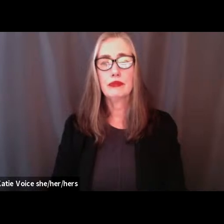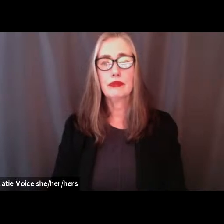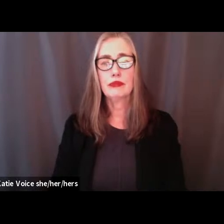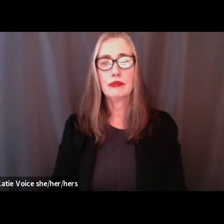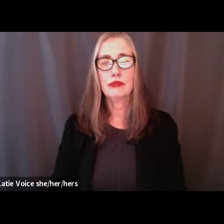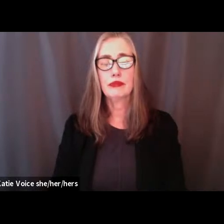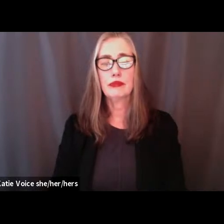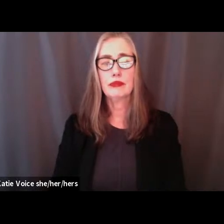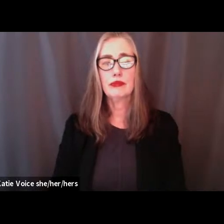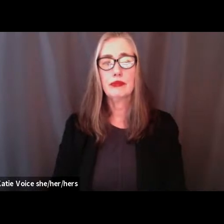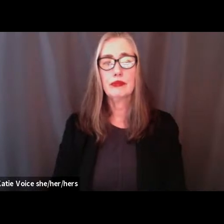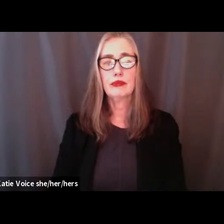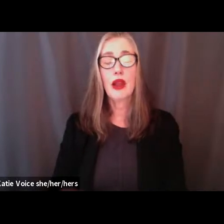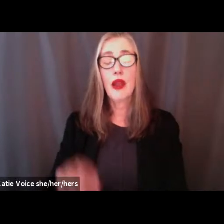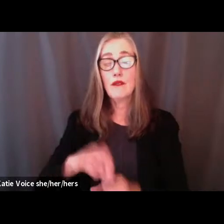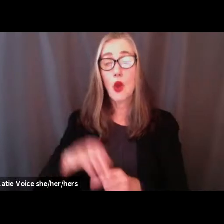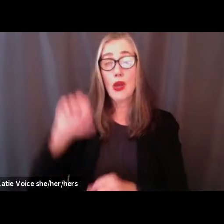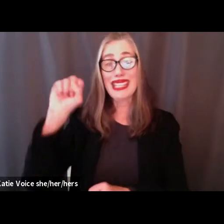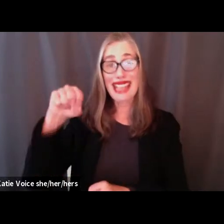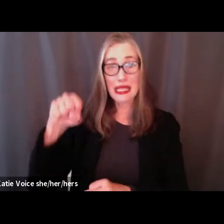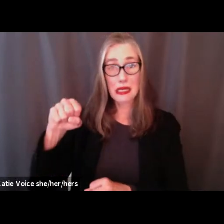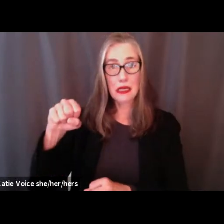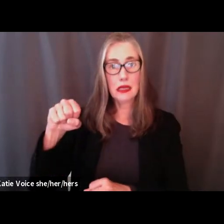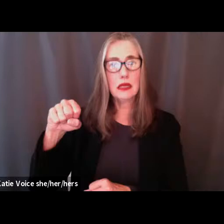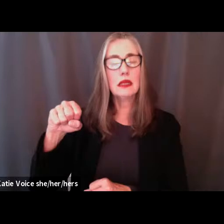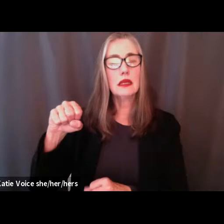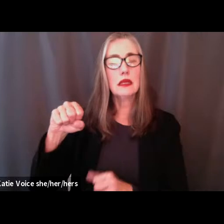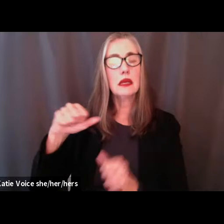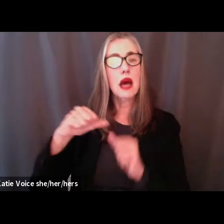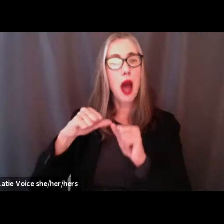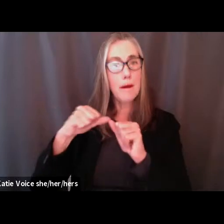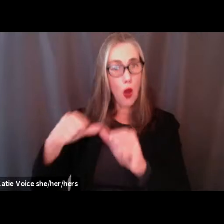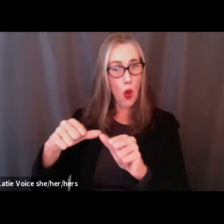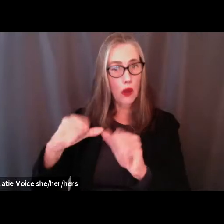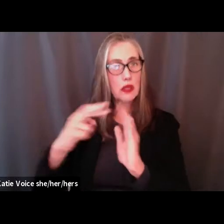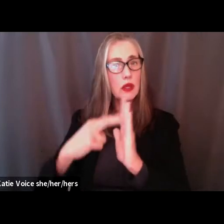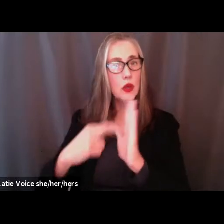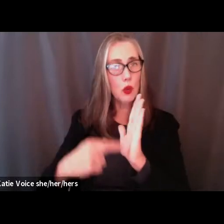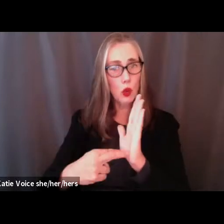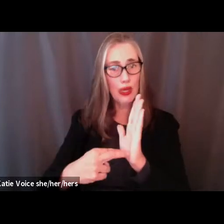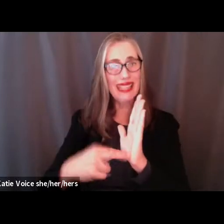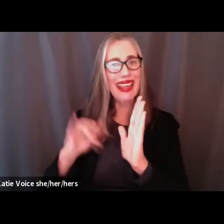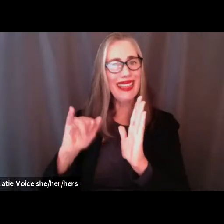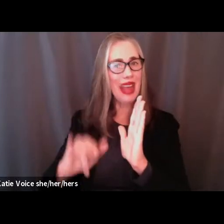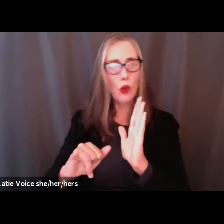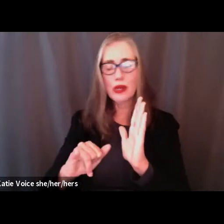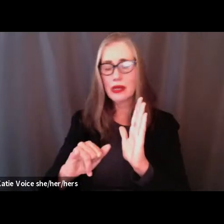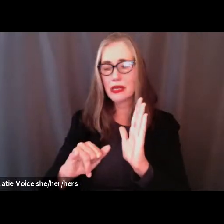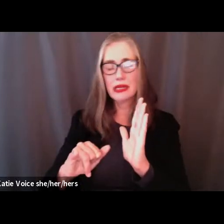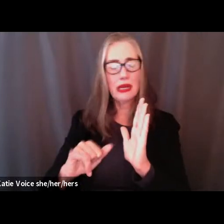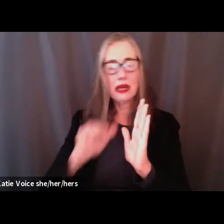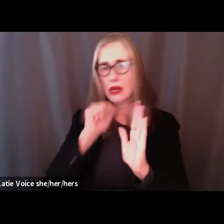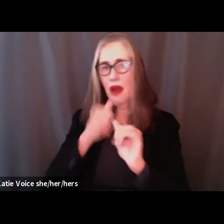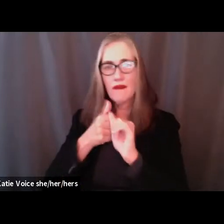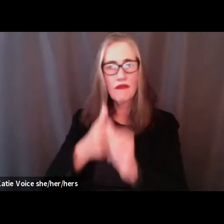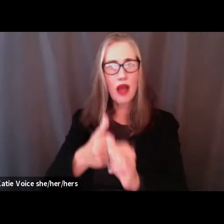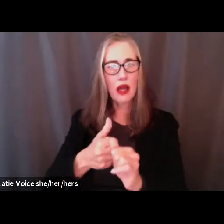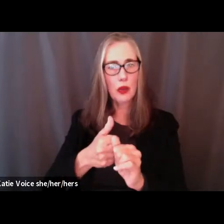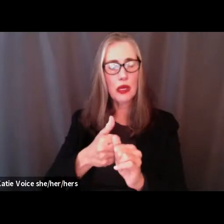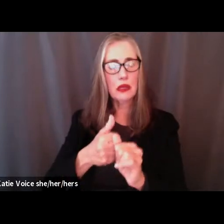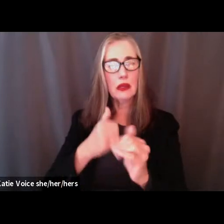And again, a yes vote upholds the ruling that it was out of order, a no vote overturns it.